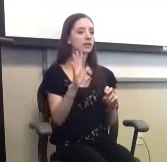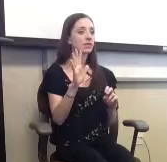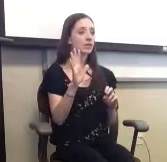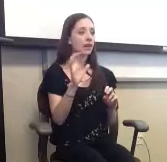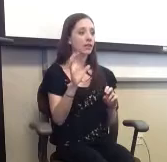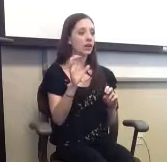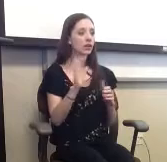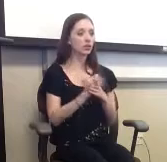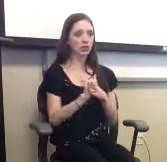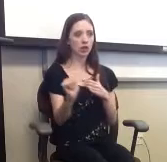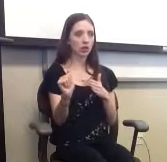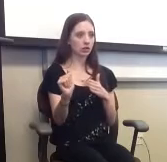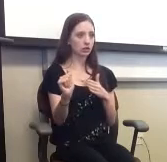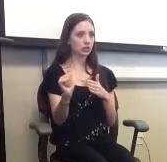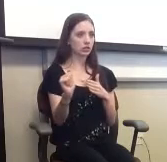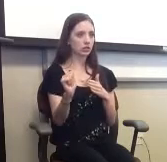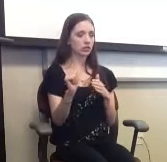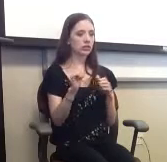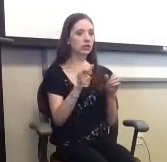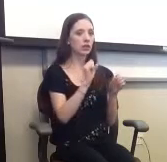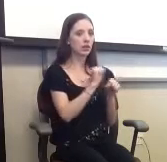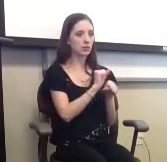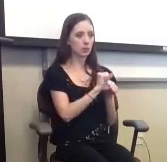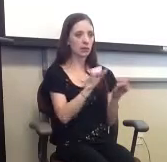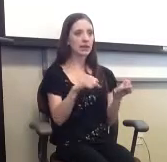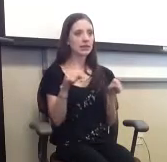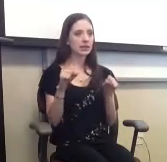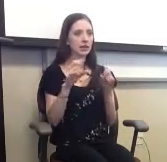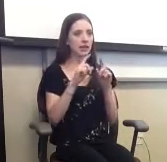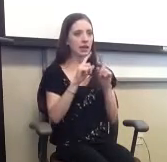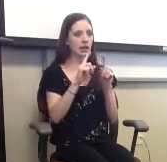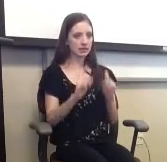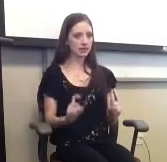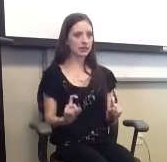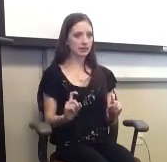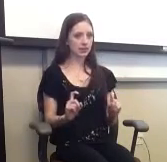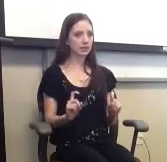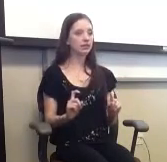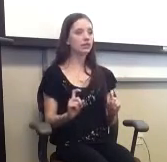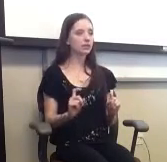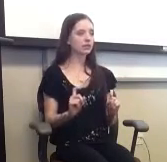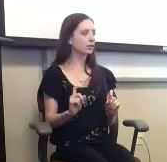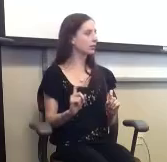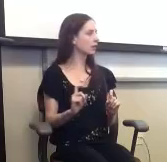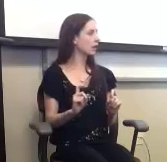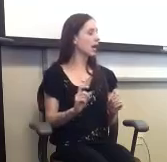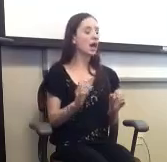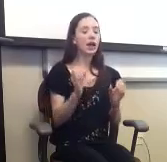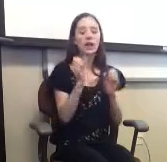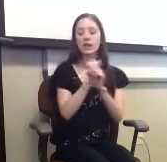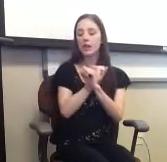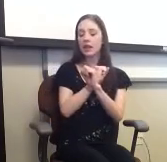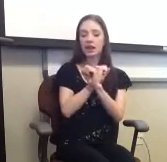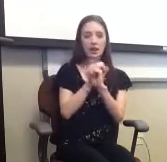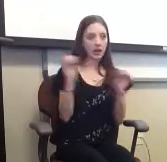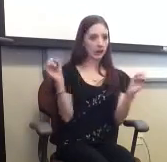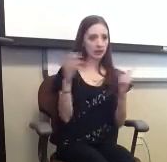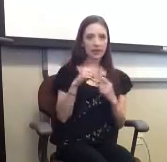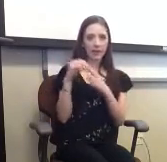else at that Nothing time. else at this time, just the $500 for the employability And assessment. when I say nothing else, I mean no milestones. because Okay. you don't know that yet.